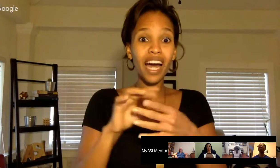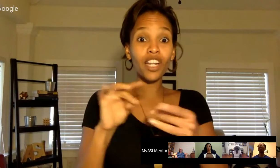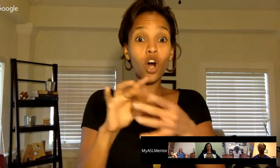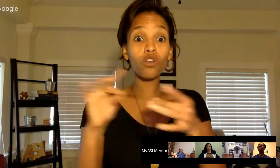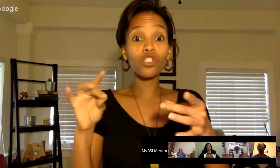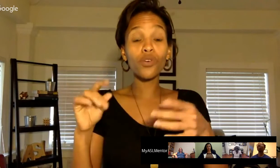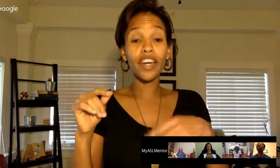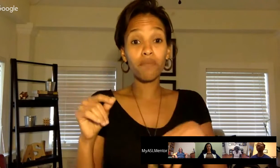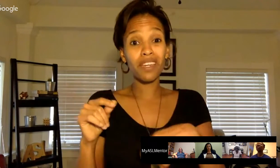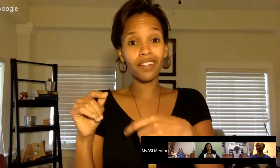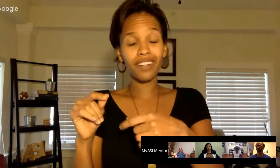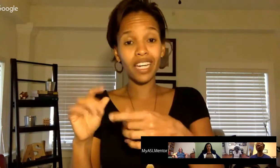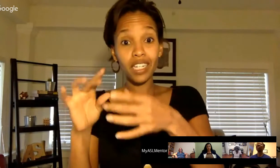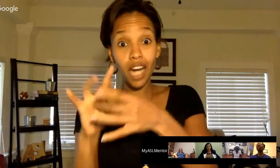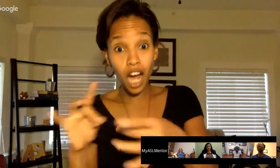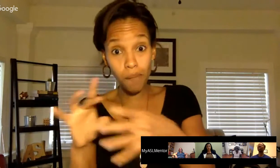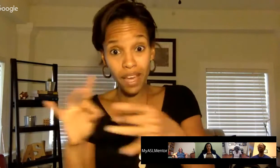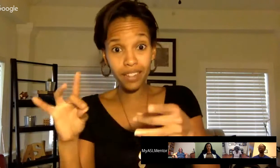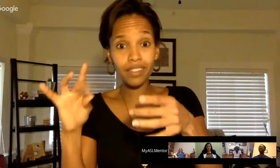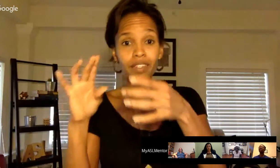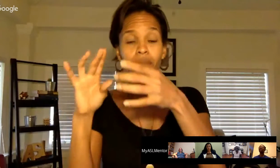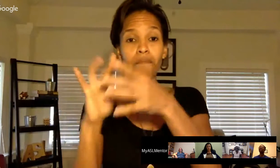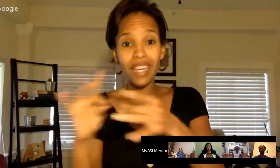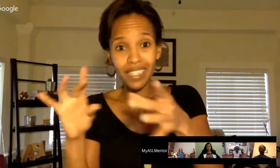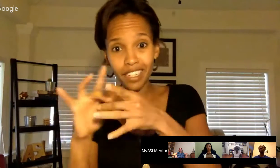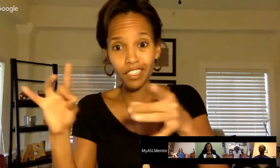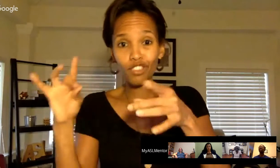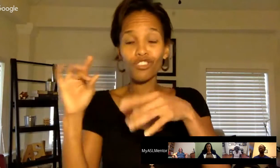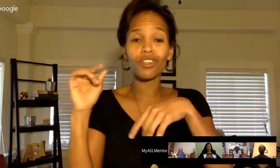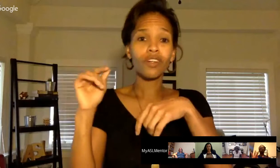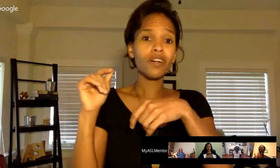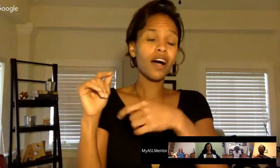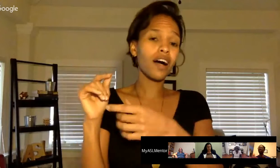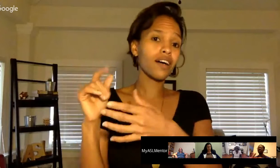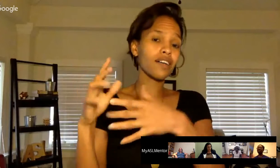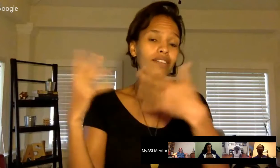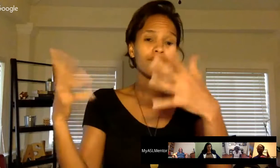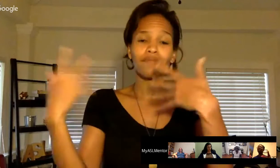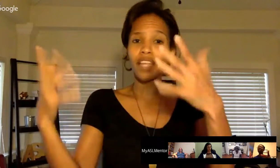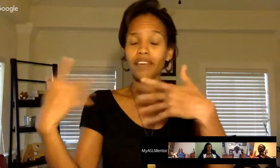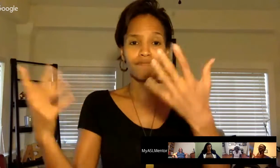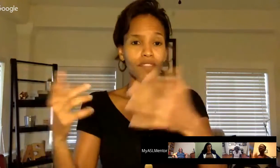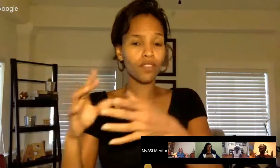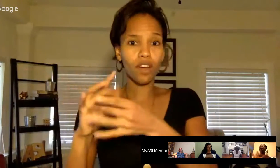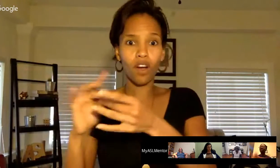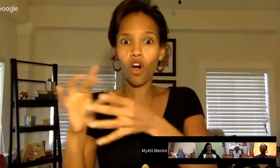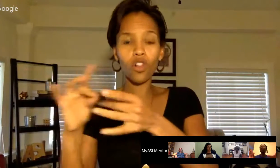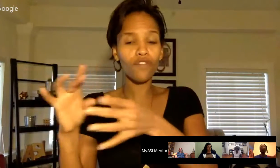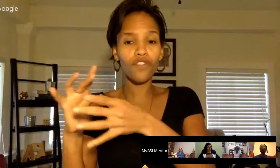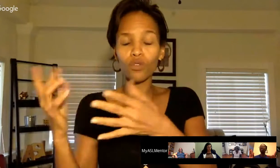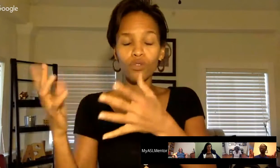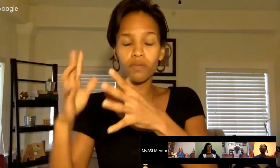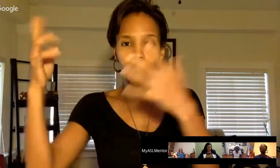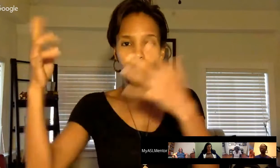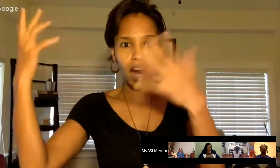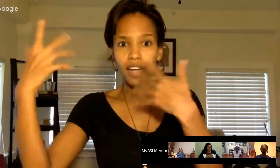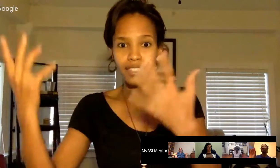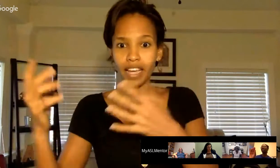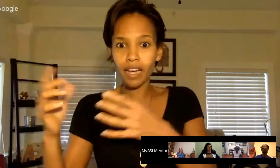this sign also can mean comment, message, all of